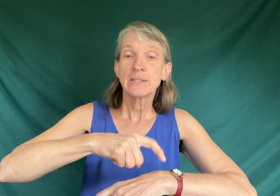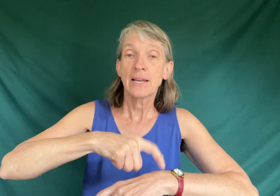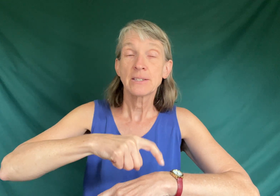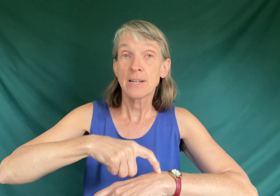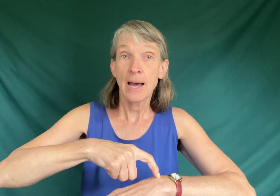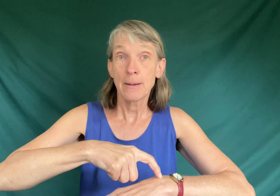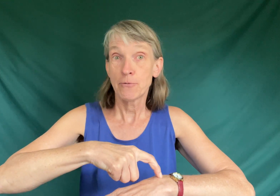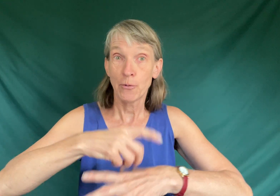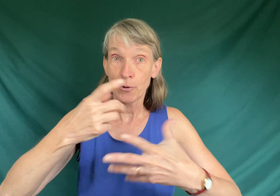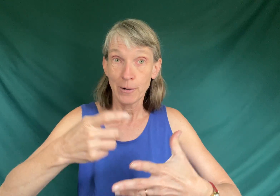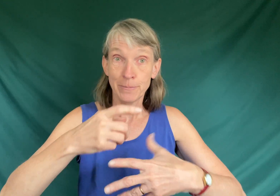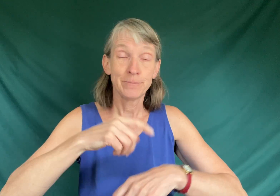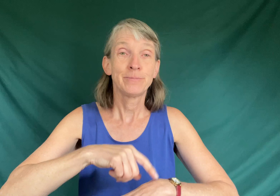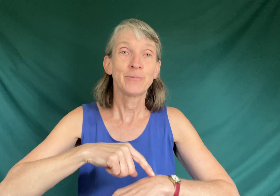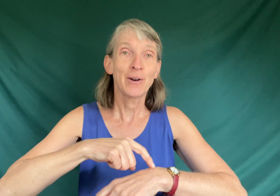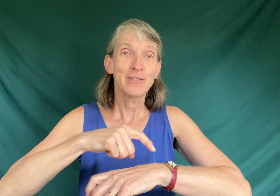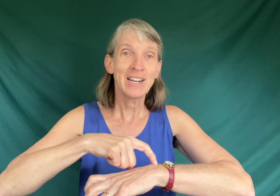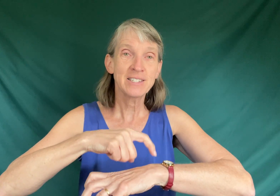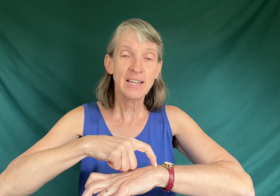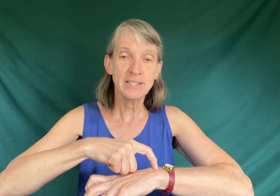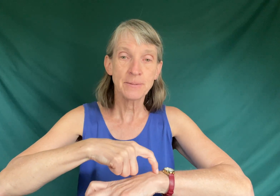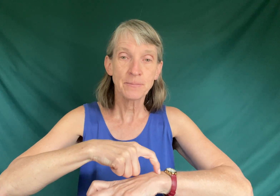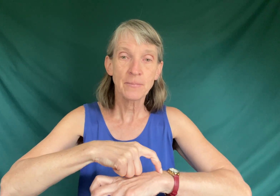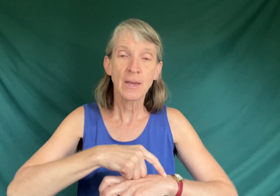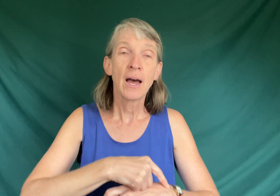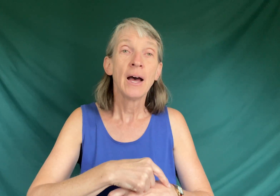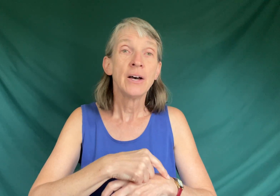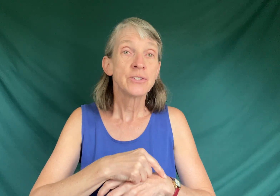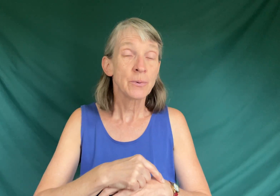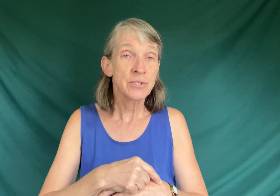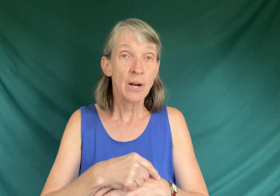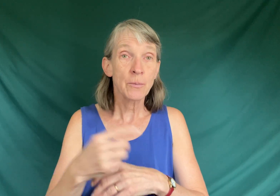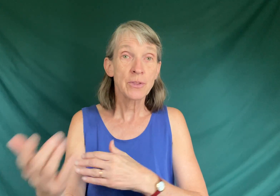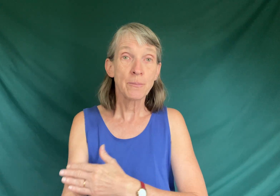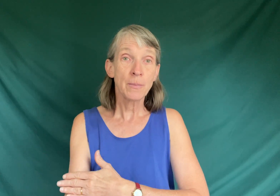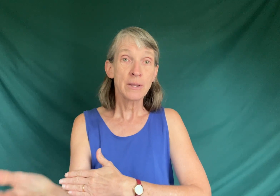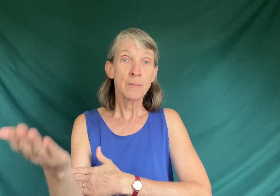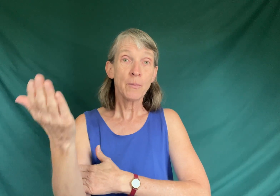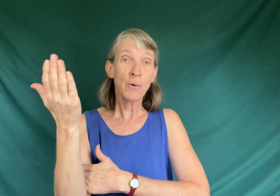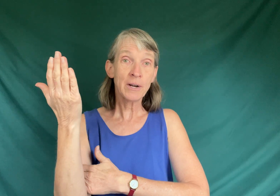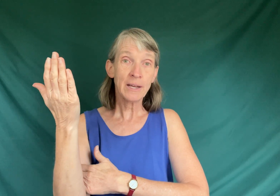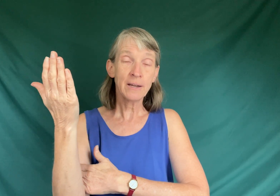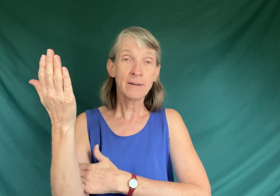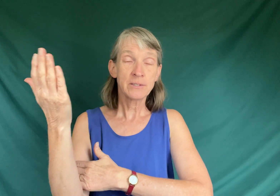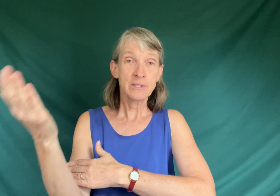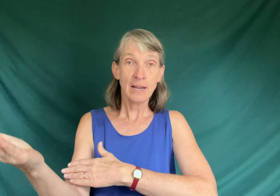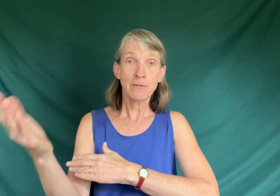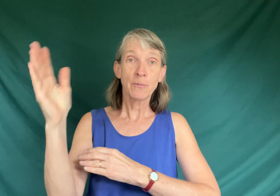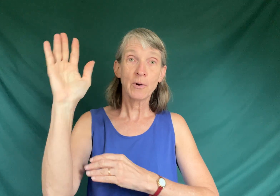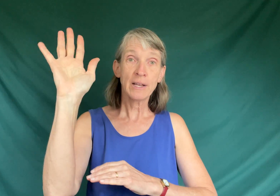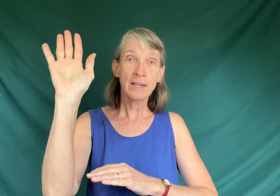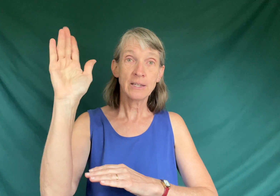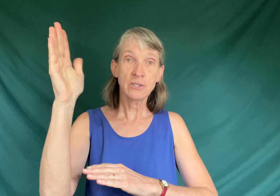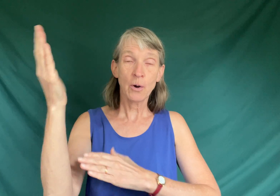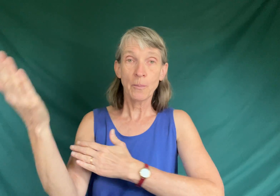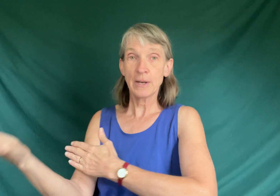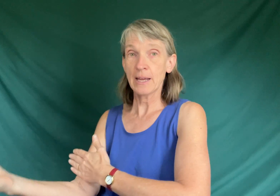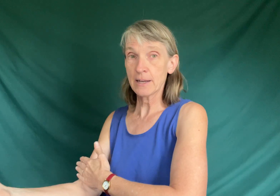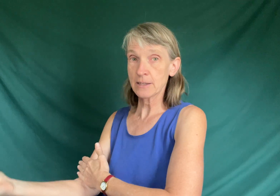it's time for whatever the next thing is. So we'll start with in the morning. So the sign for morning is open hand, comes